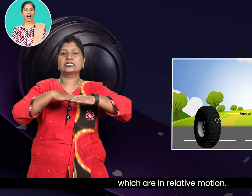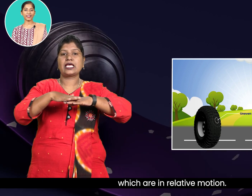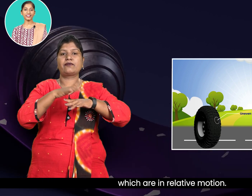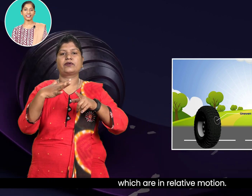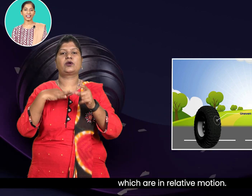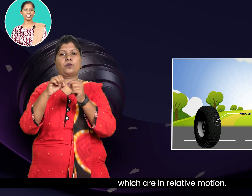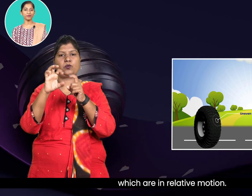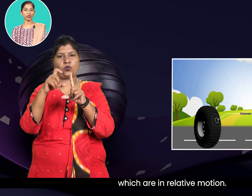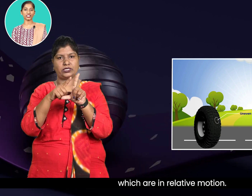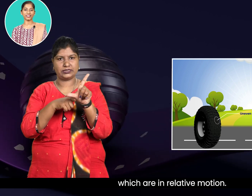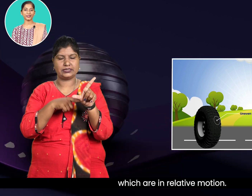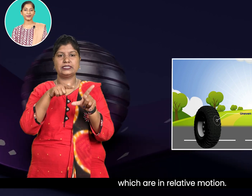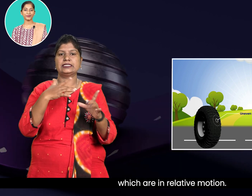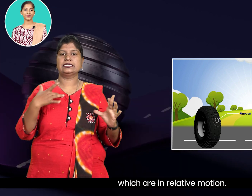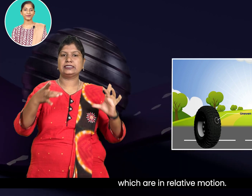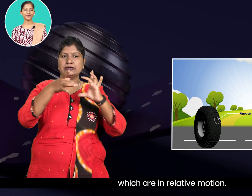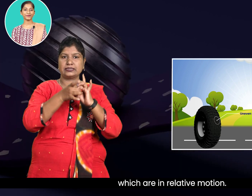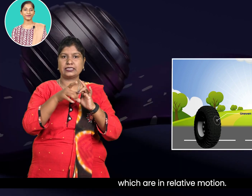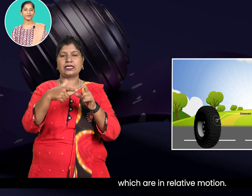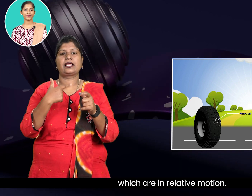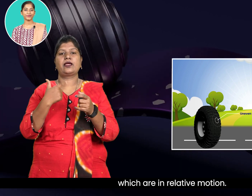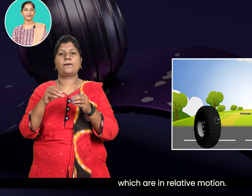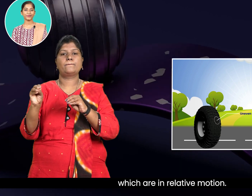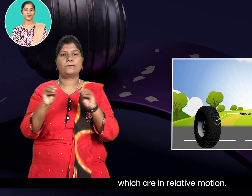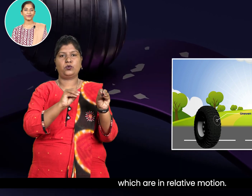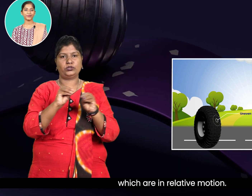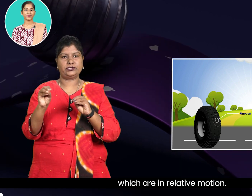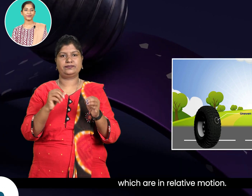which are in relative motion.